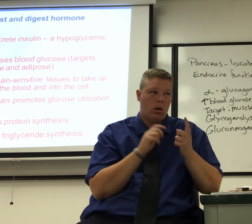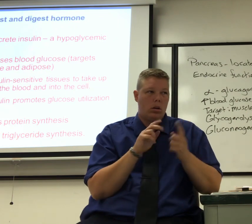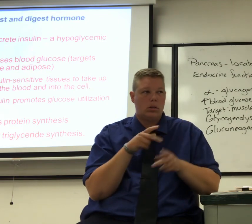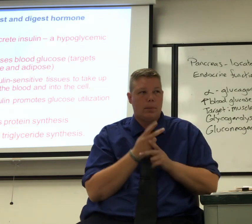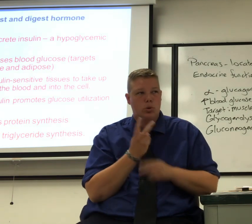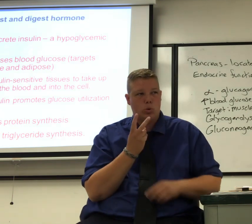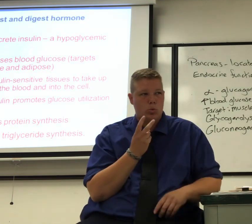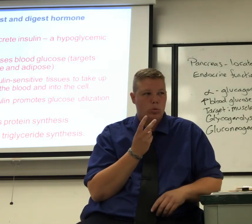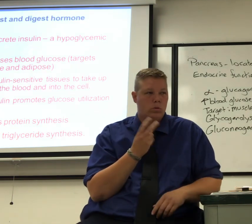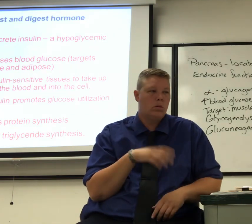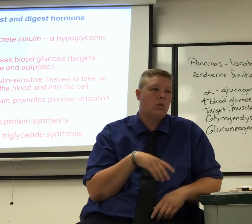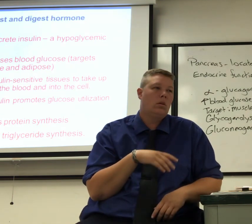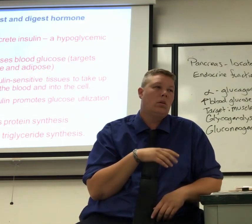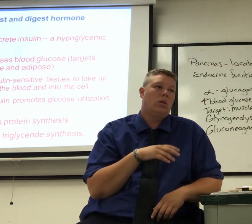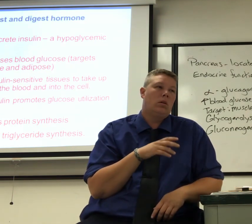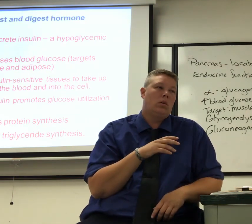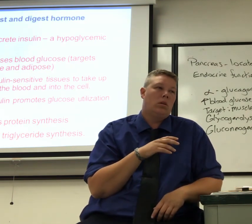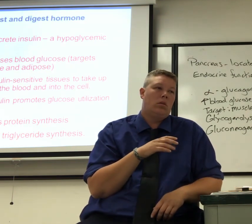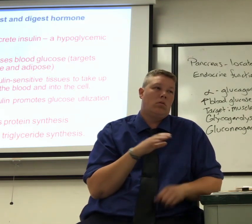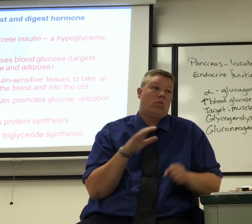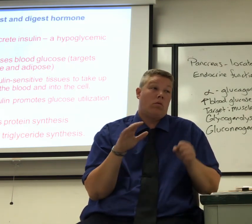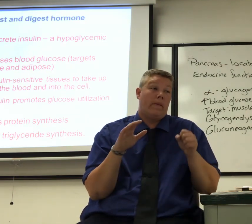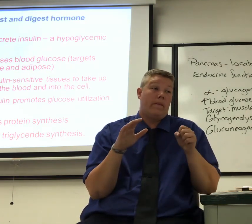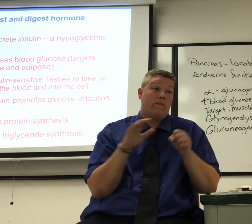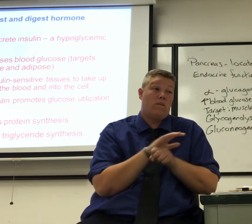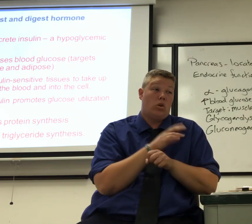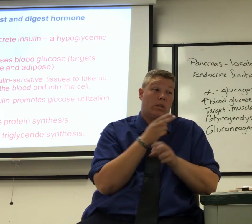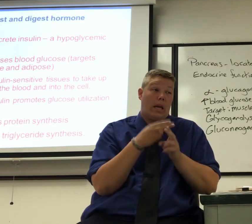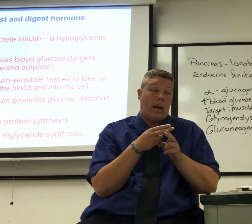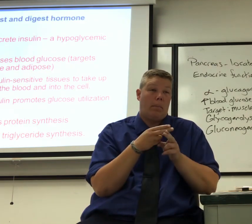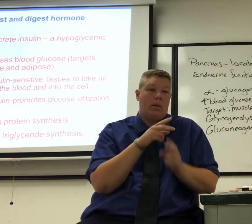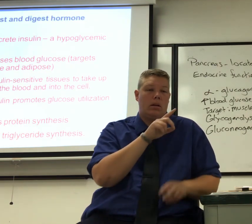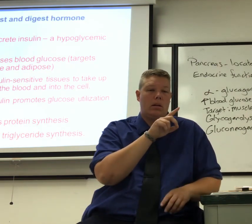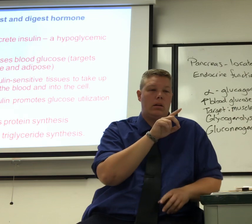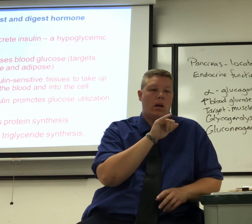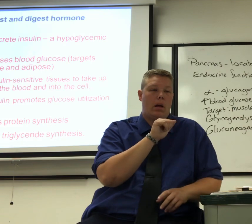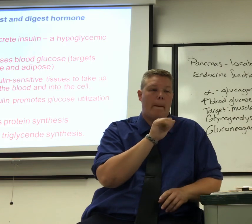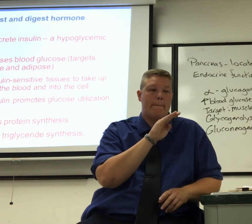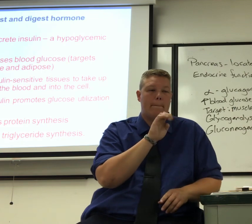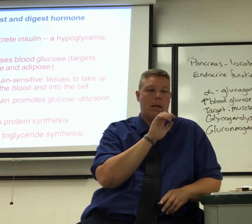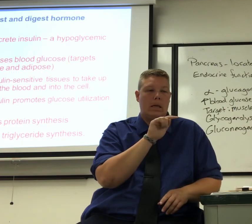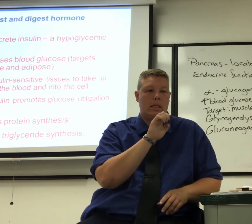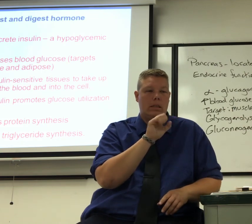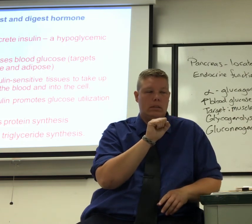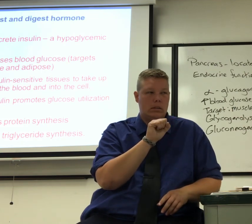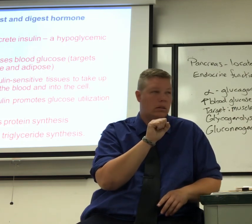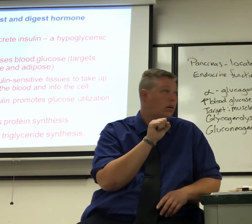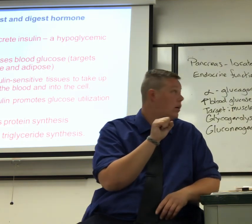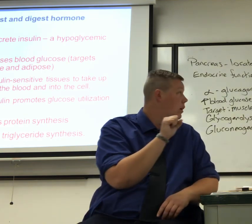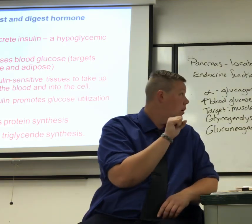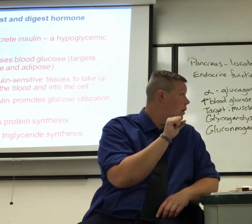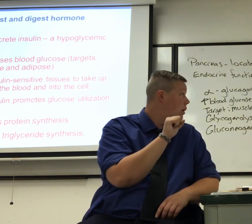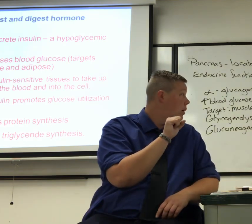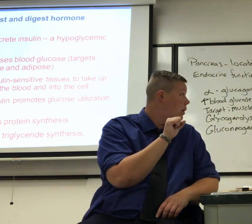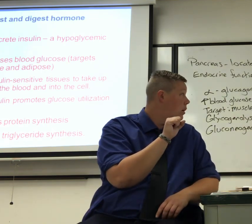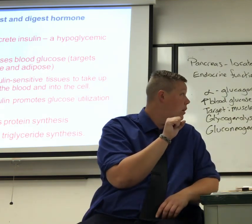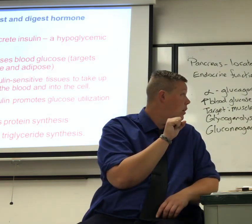there's two types of diabetes, type 1, type 2. Okay. Full name is